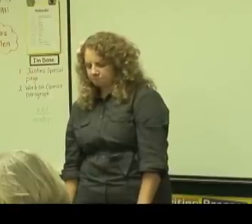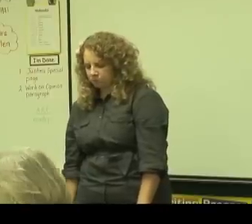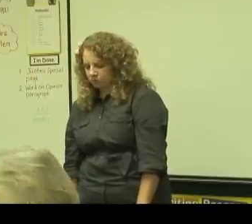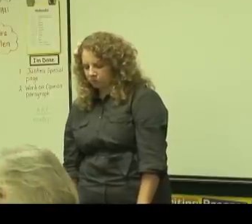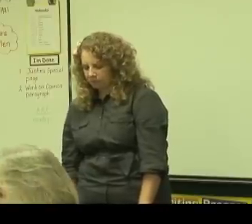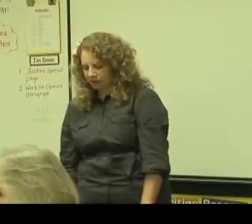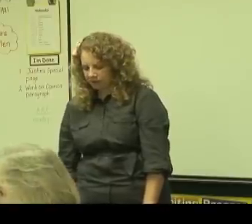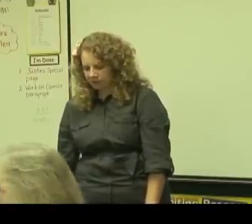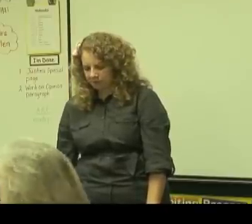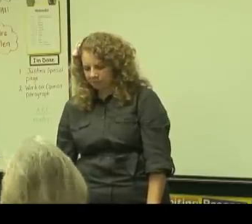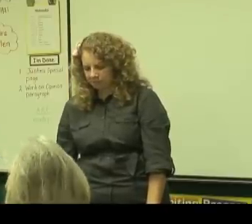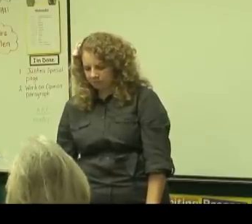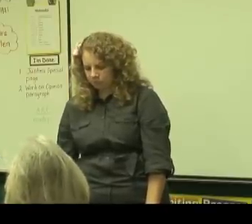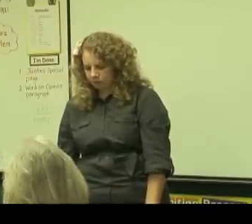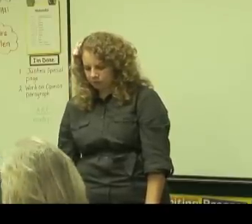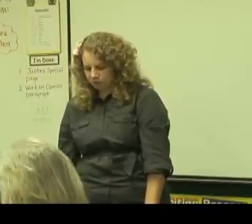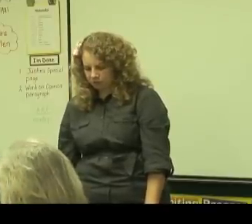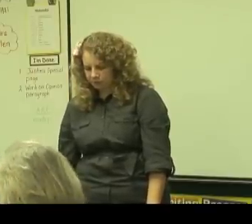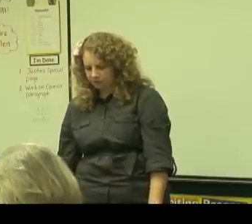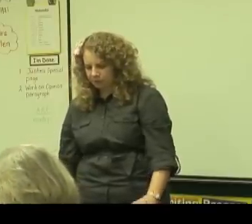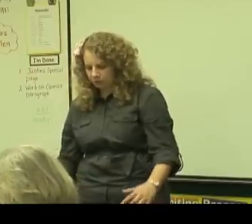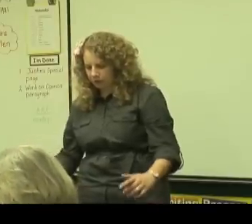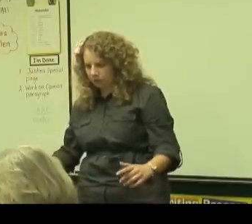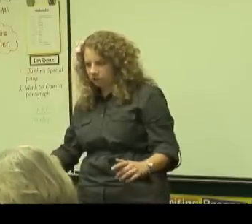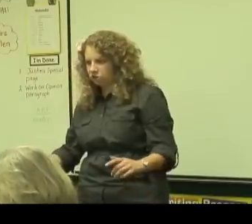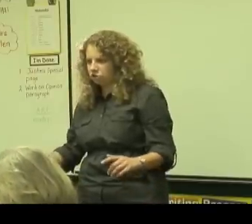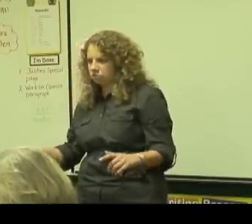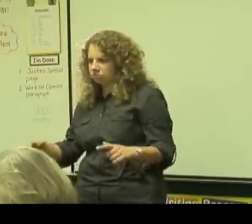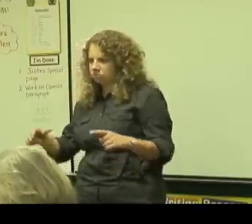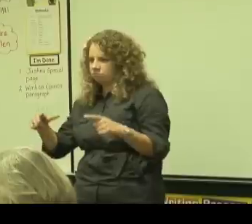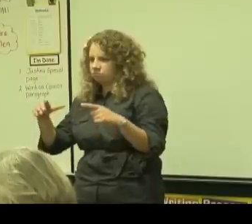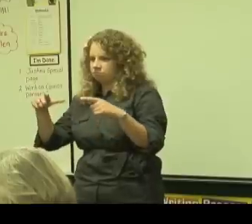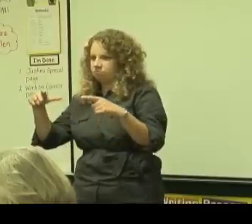So look back at them. We know it's going to be something roundish.